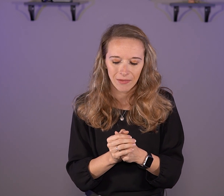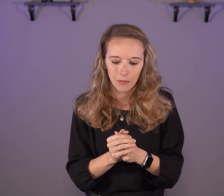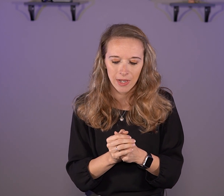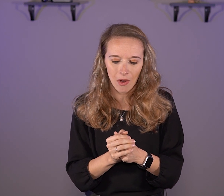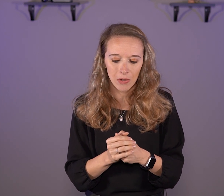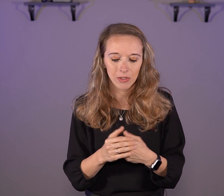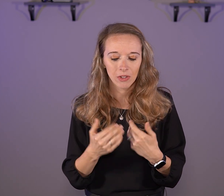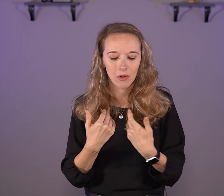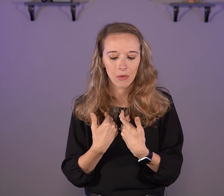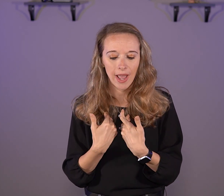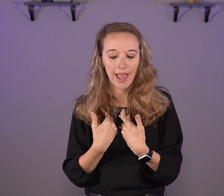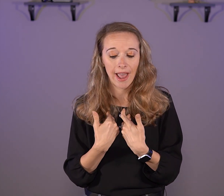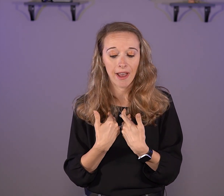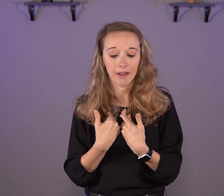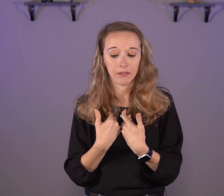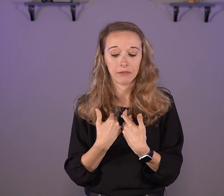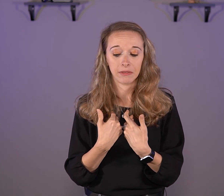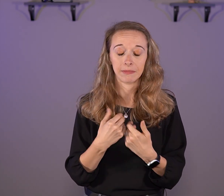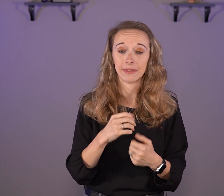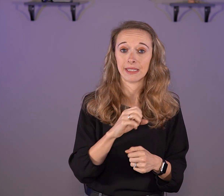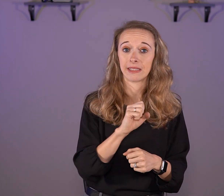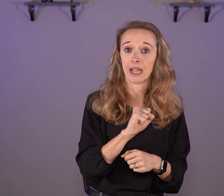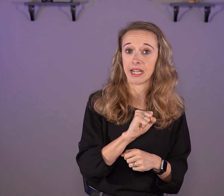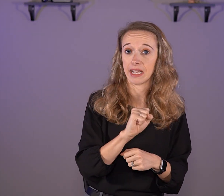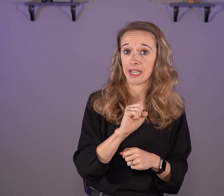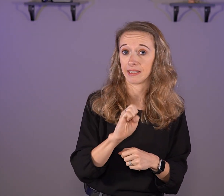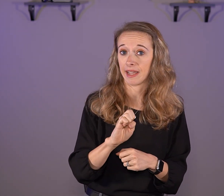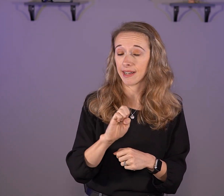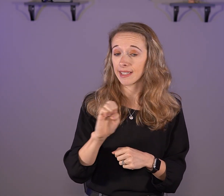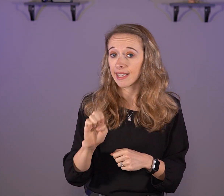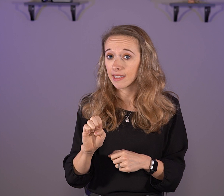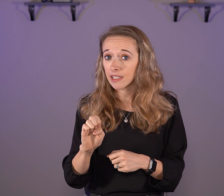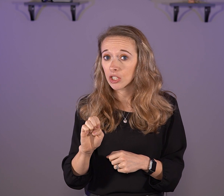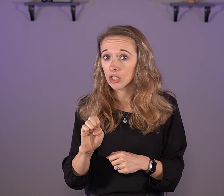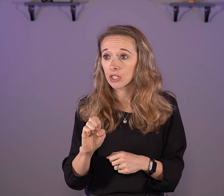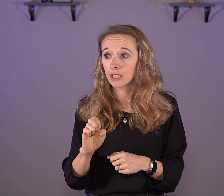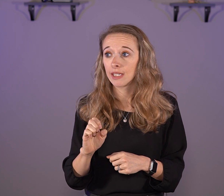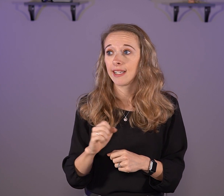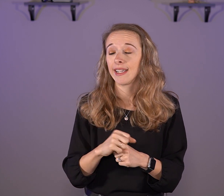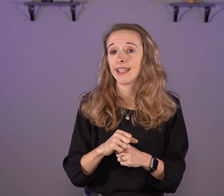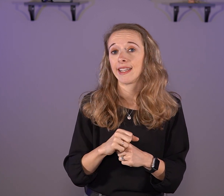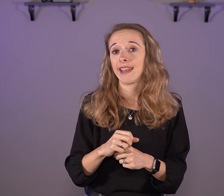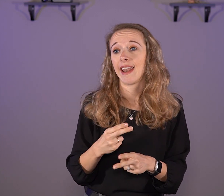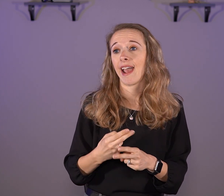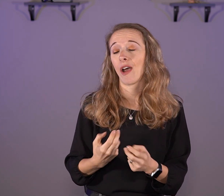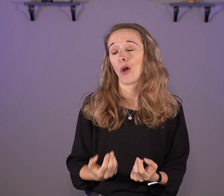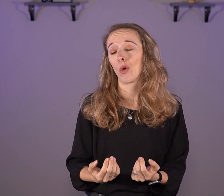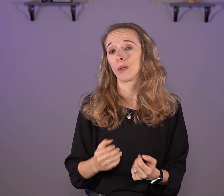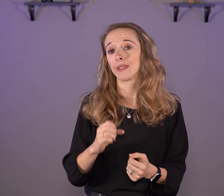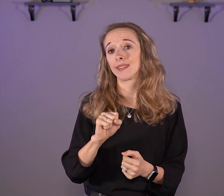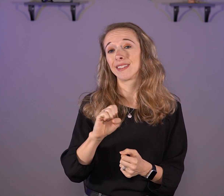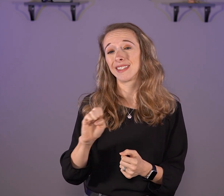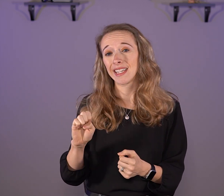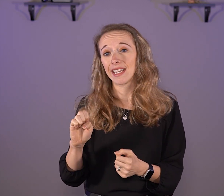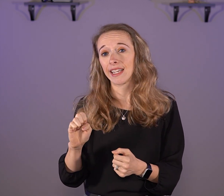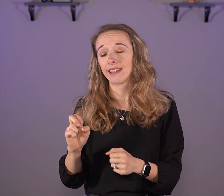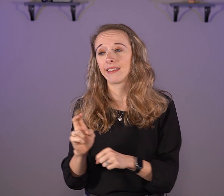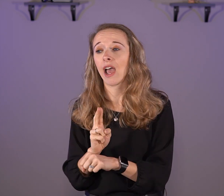We also have signing exact English. Now, C, that